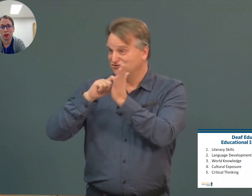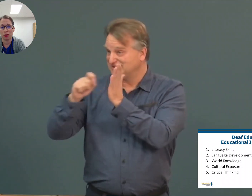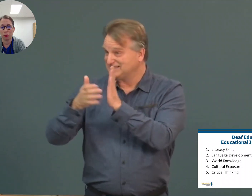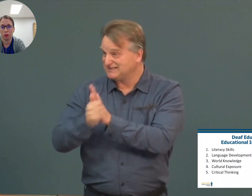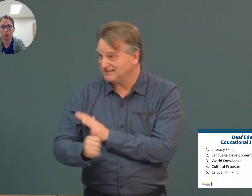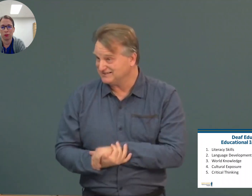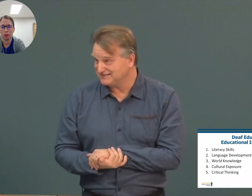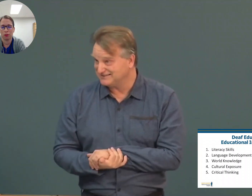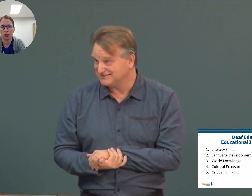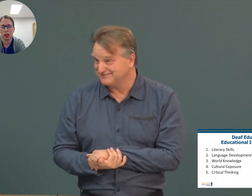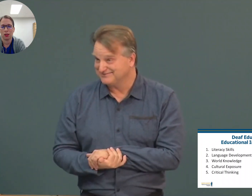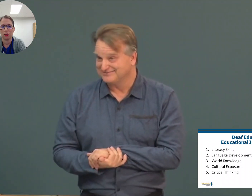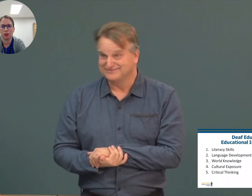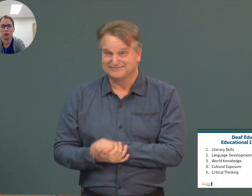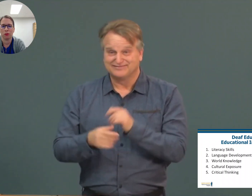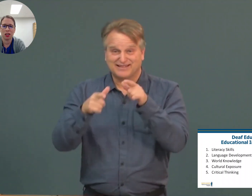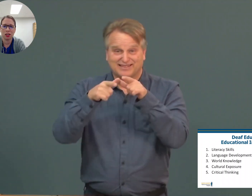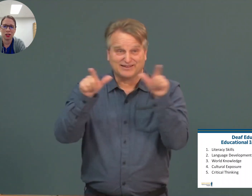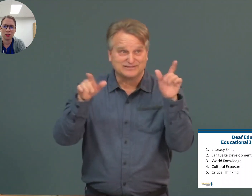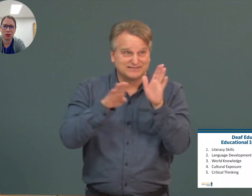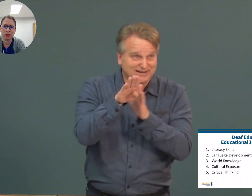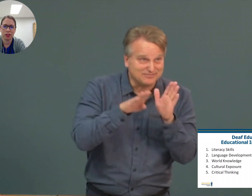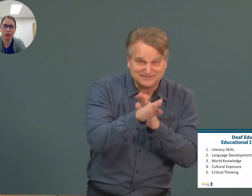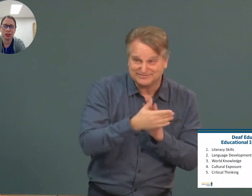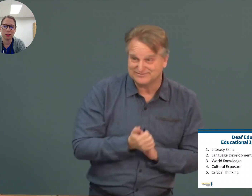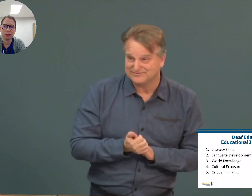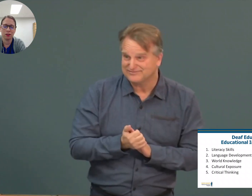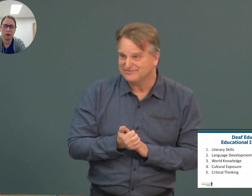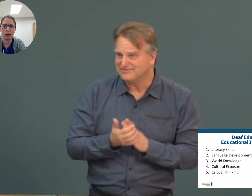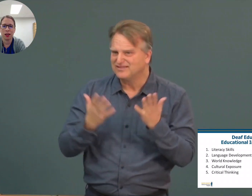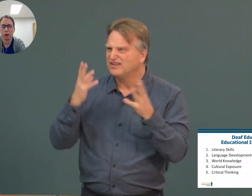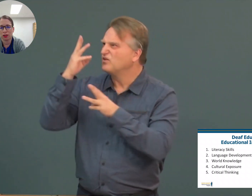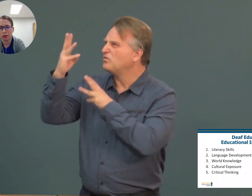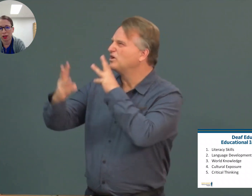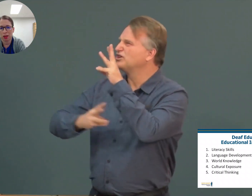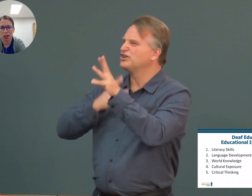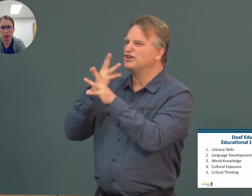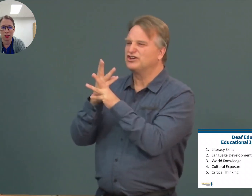you. So, with reading skills, literacy skills, language development,